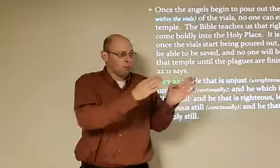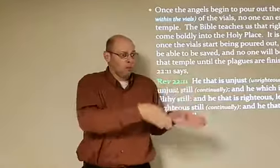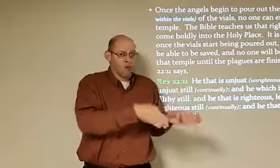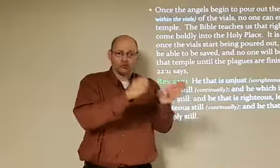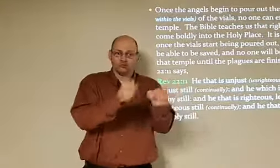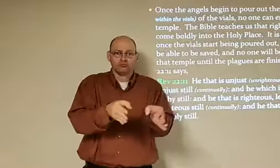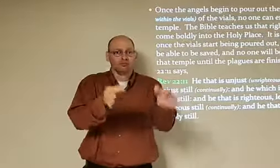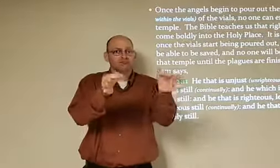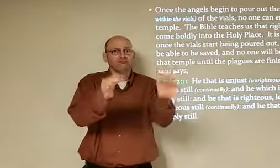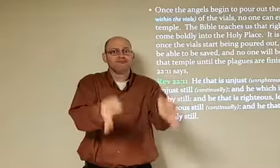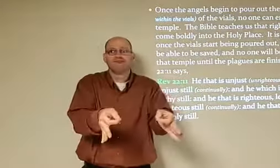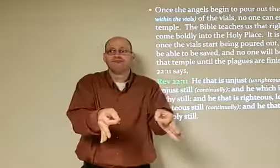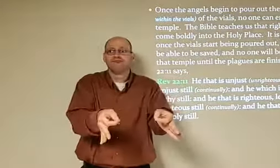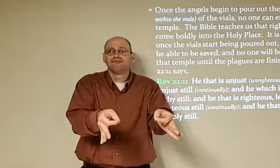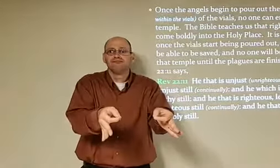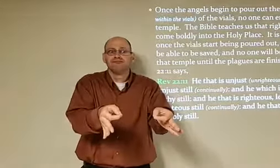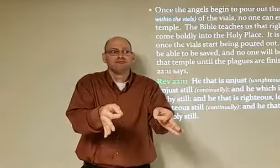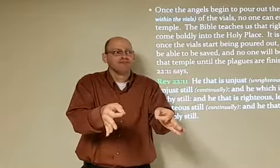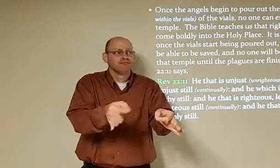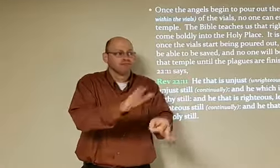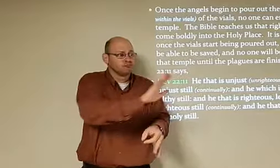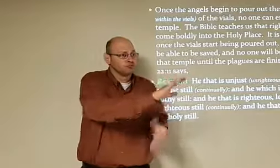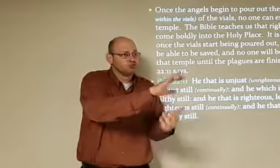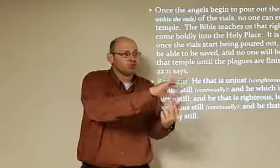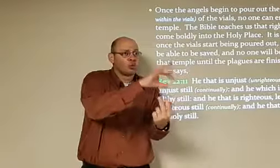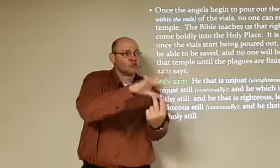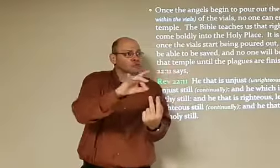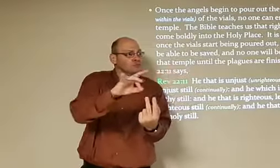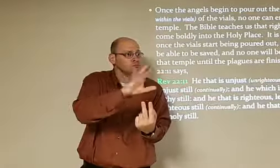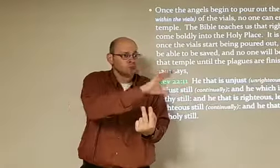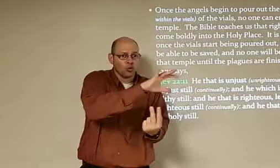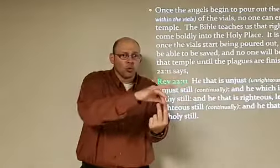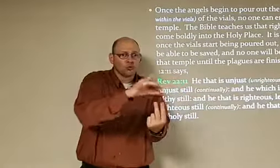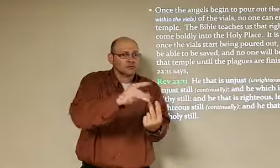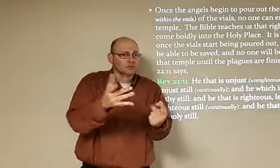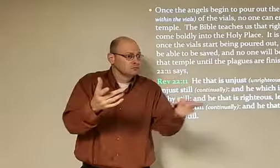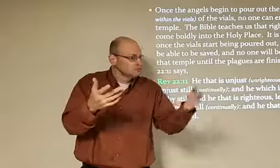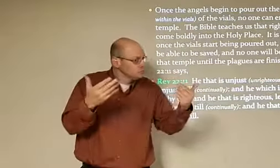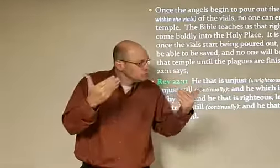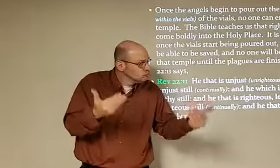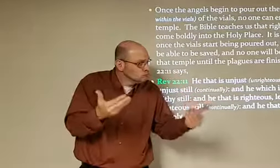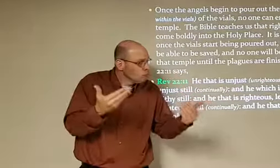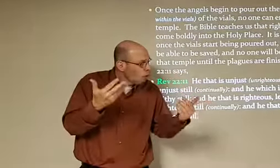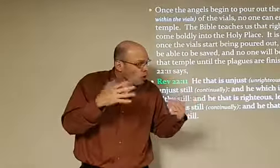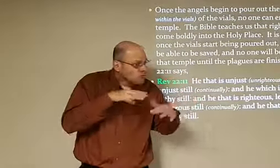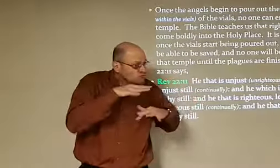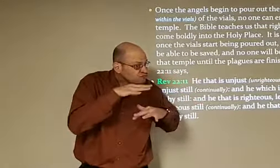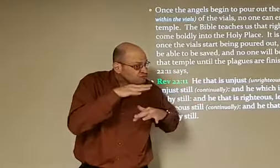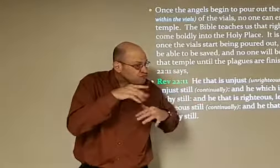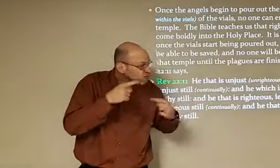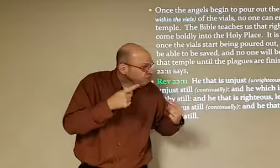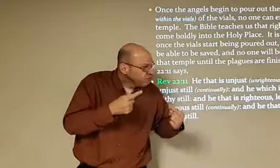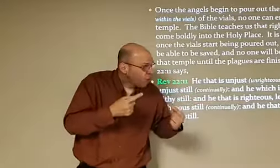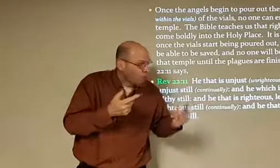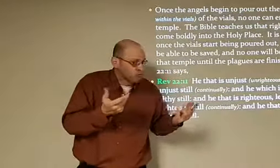Revelation 22:11. It's everyone's choice. It's your choice. You want to stay like you